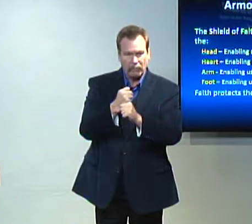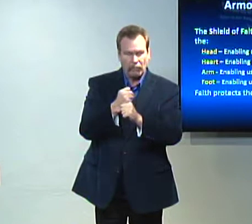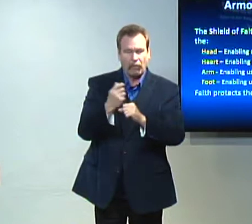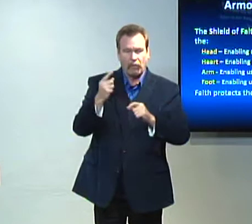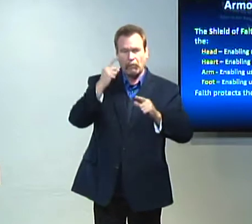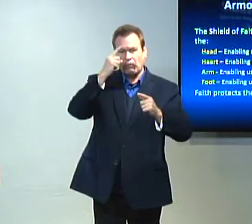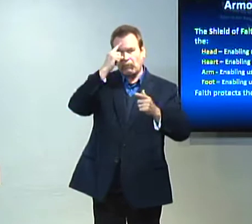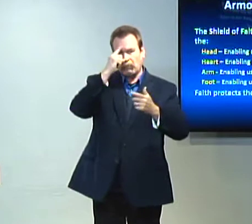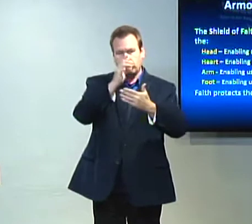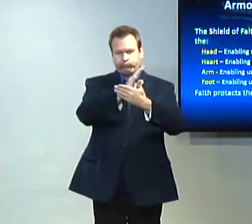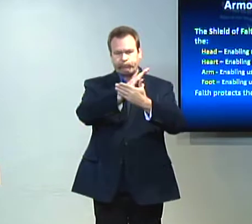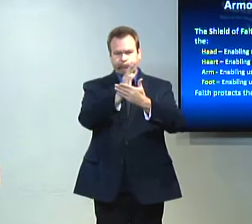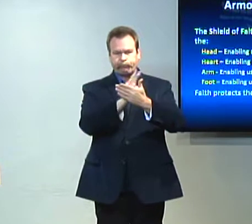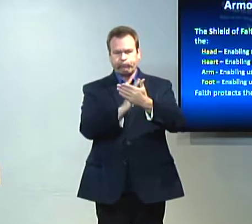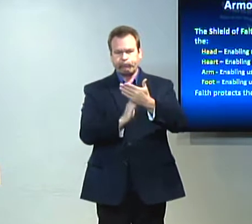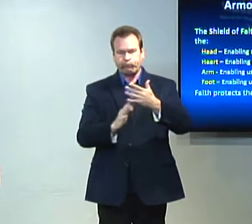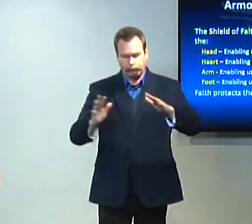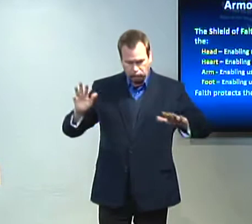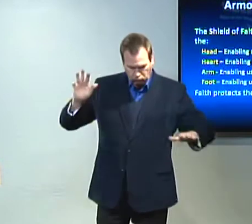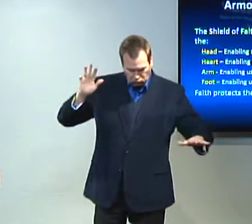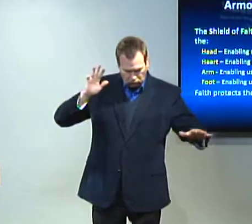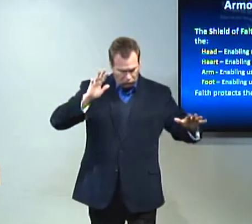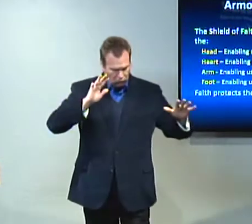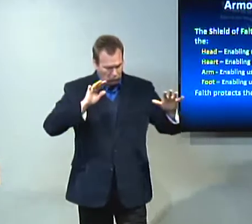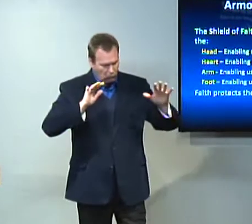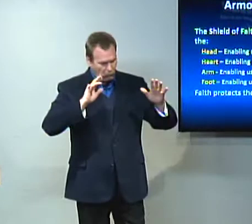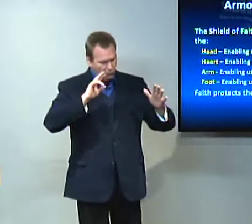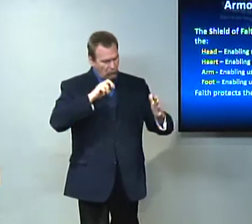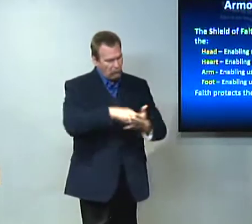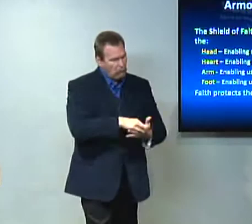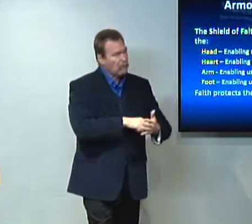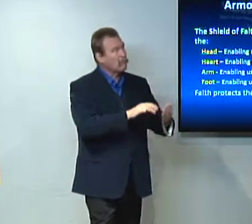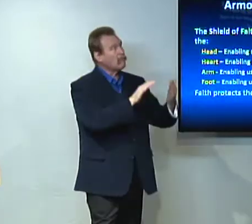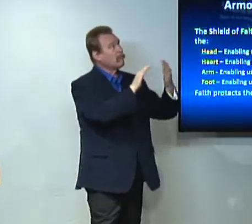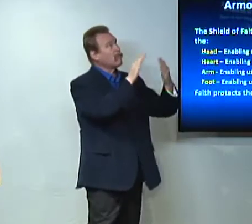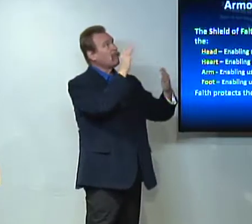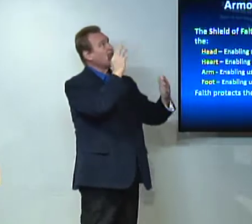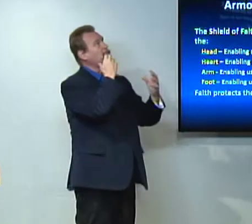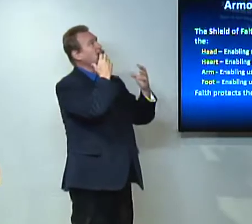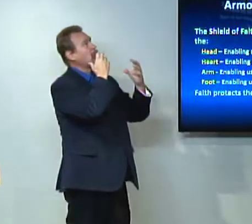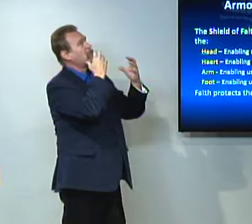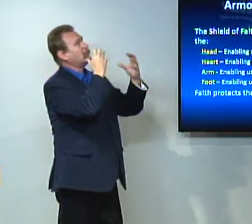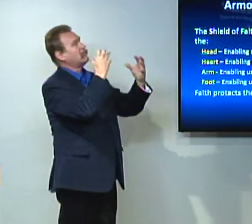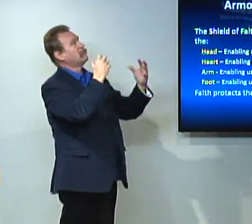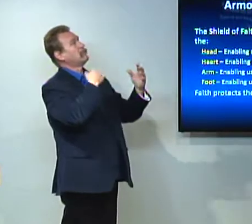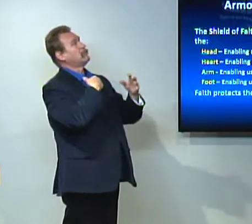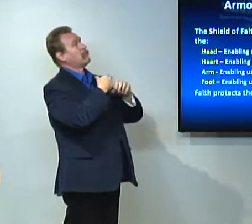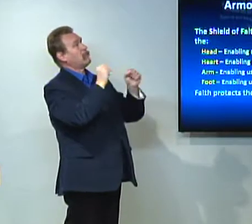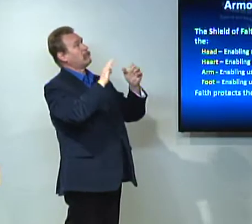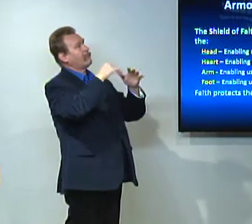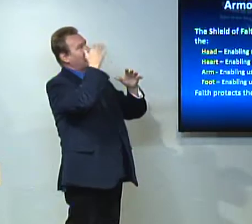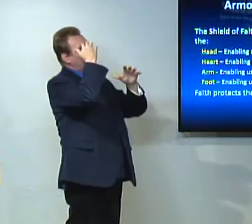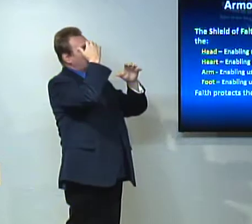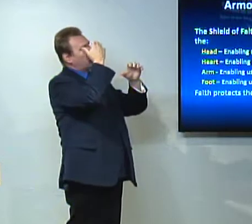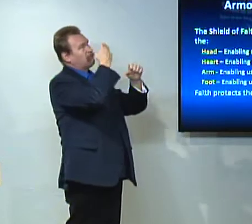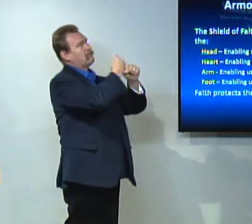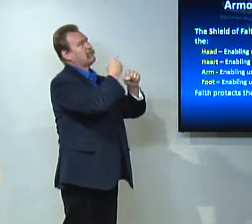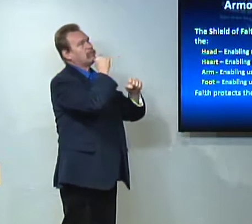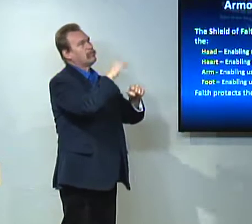by faith." And his mind was just blown apart, and he fell on his knees before God, and he cried out to God, "God, I